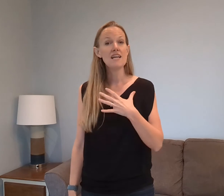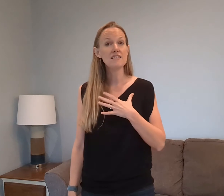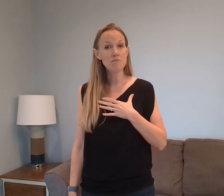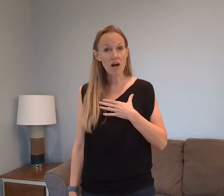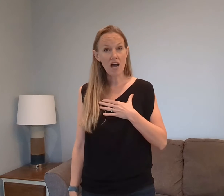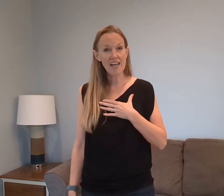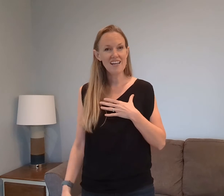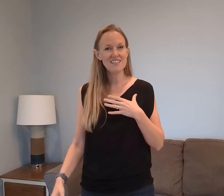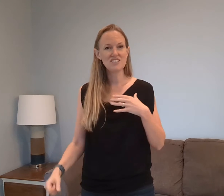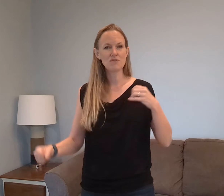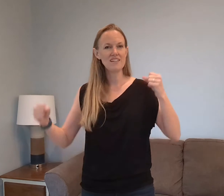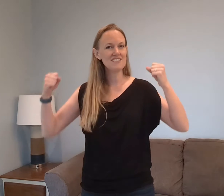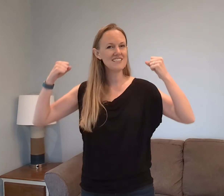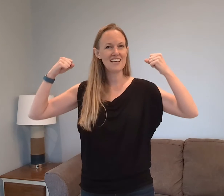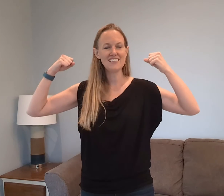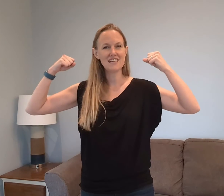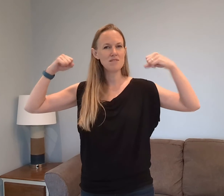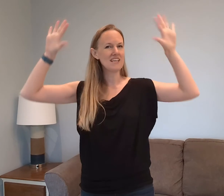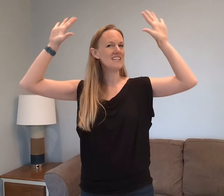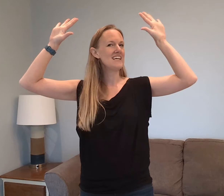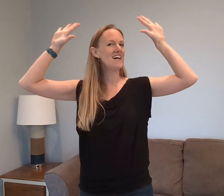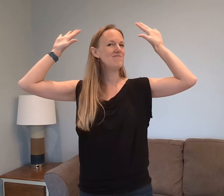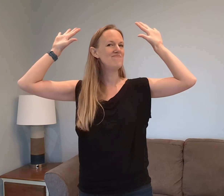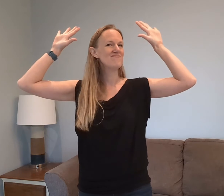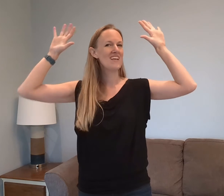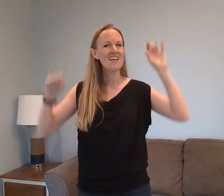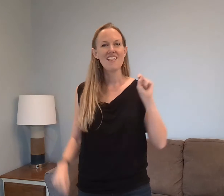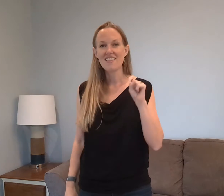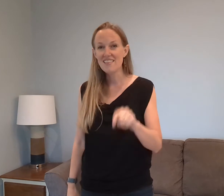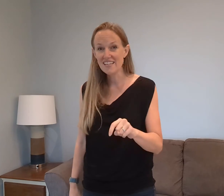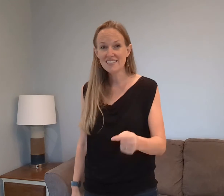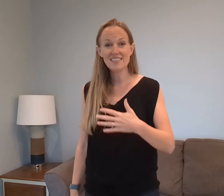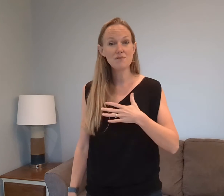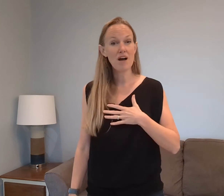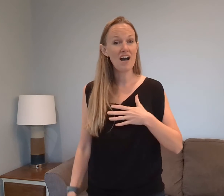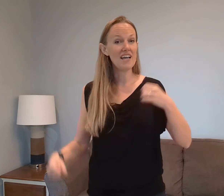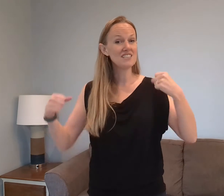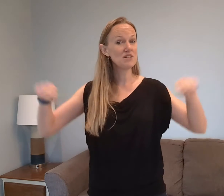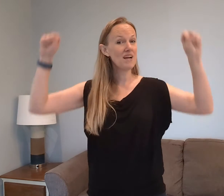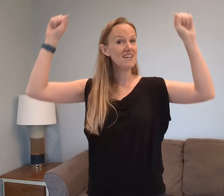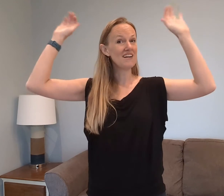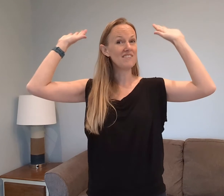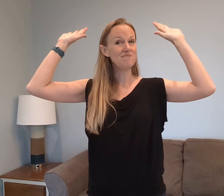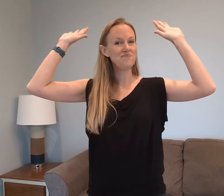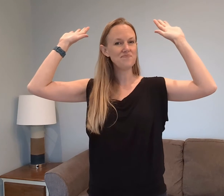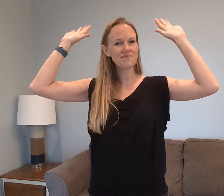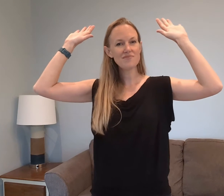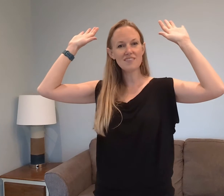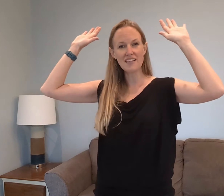is my, and then surrender is again the same as lay it down. This is my surrender. Then